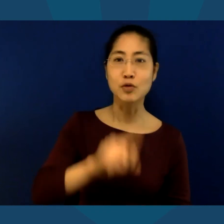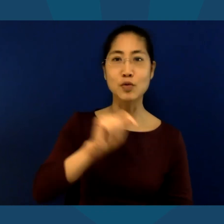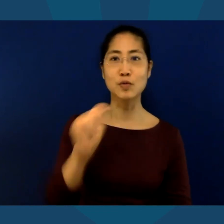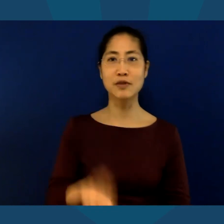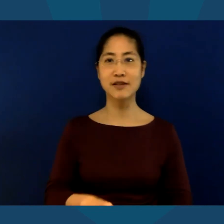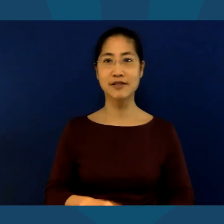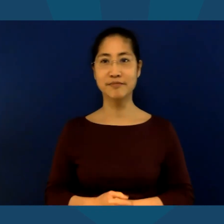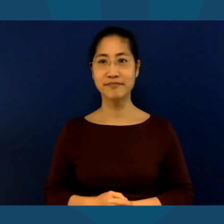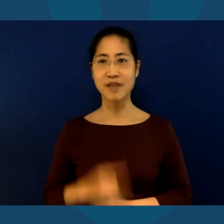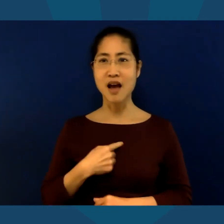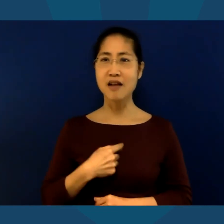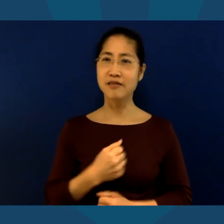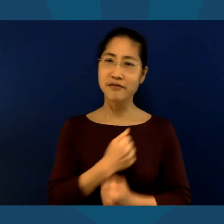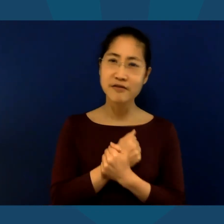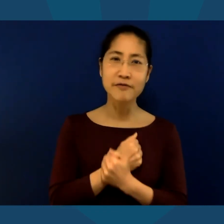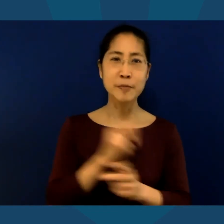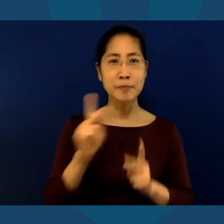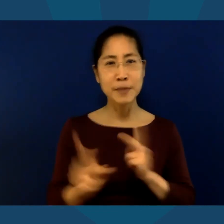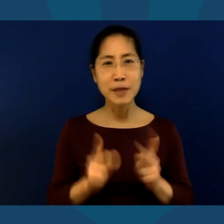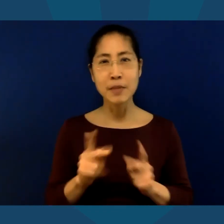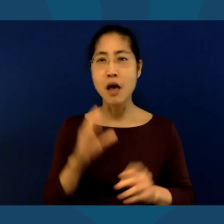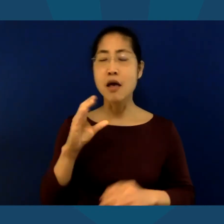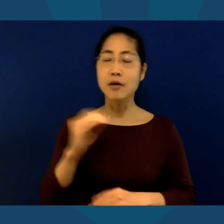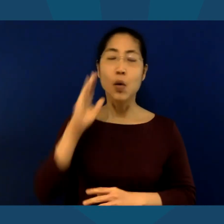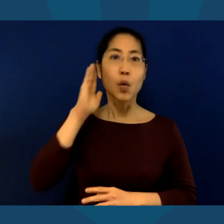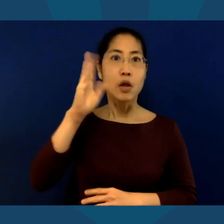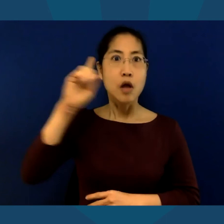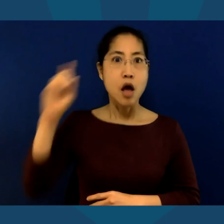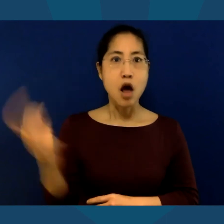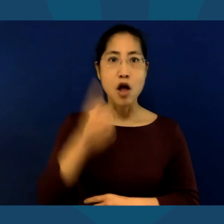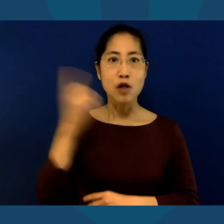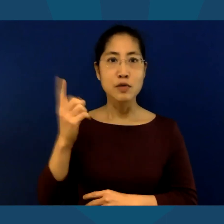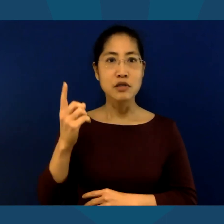love Tucson and I love people and will always be